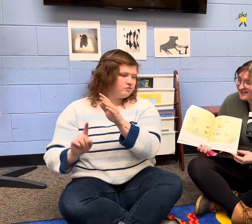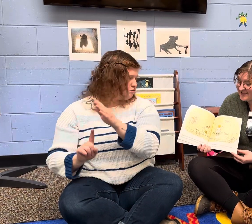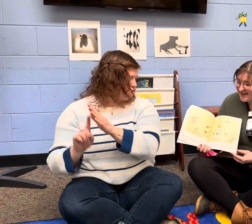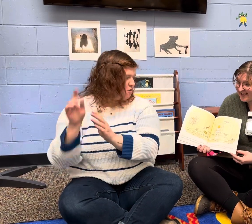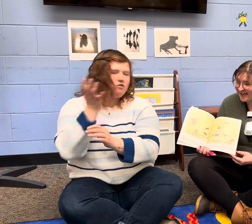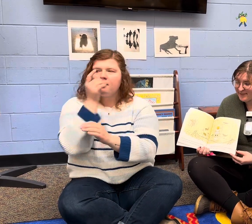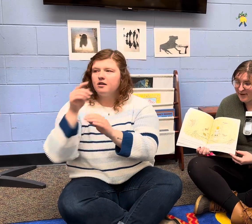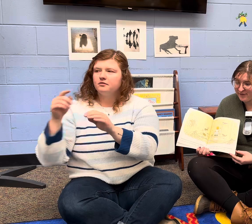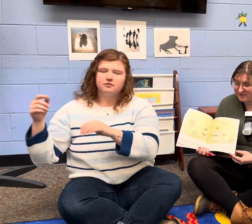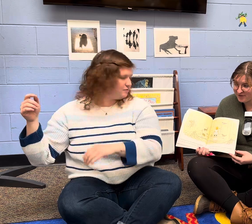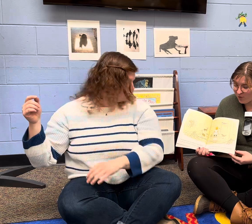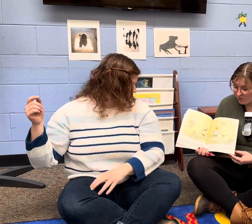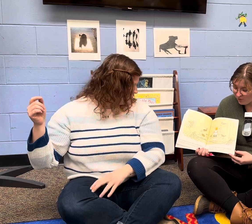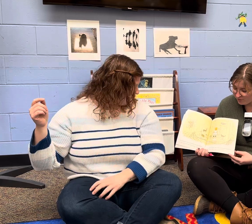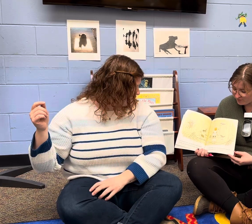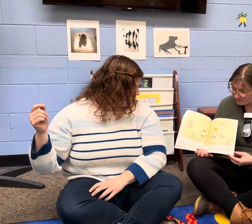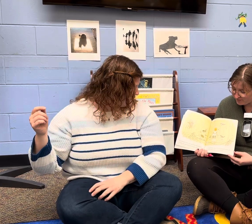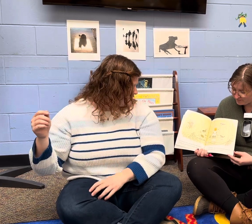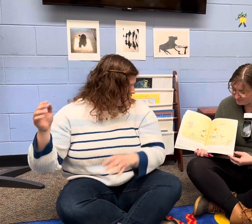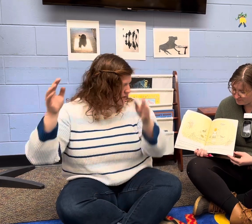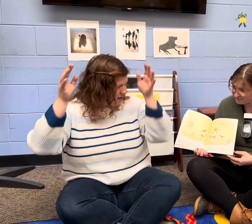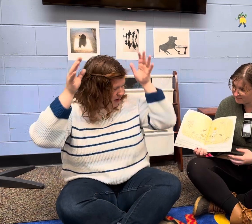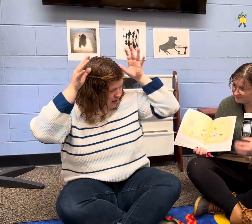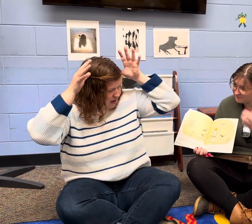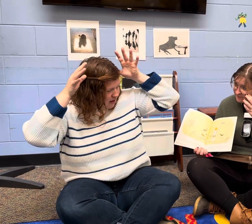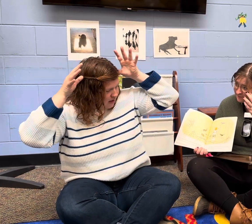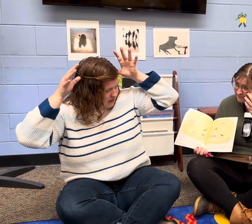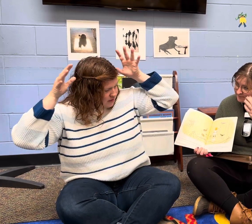And Snake came out of his hole.